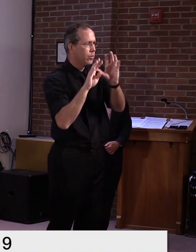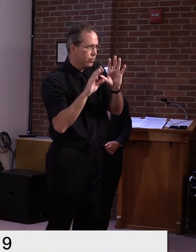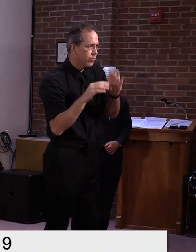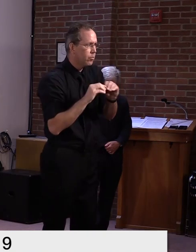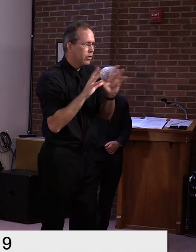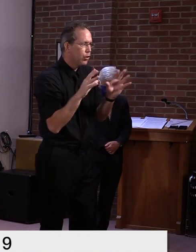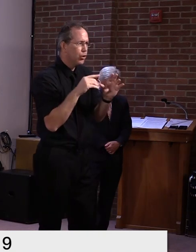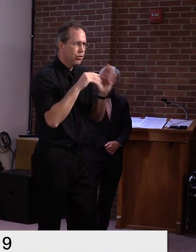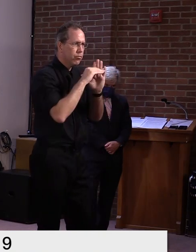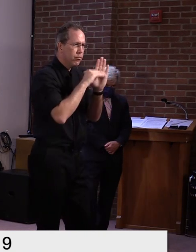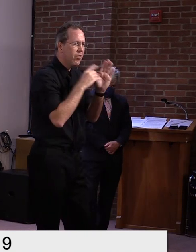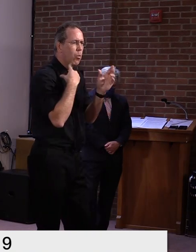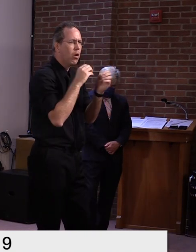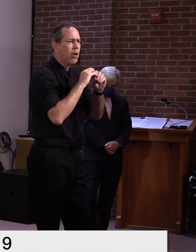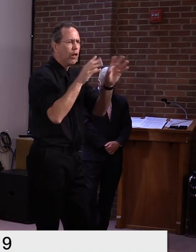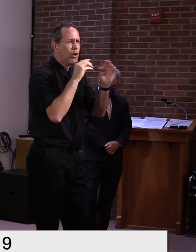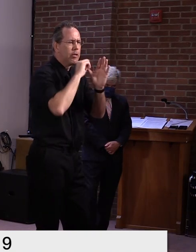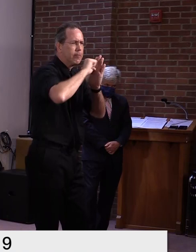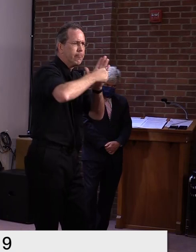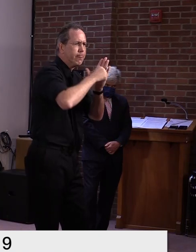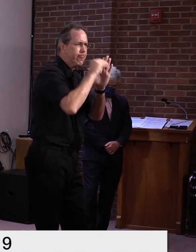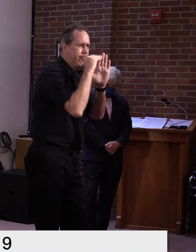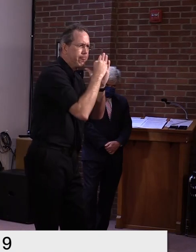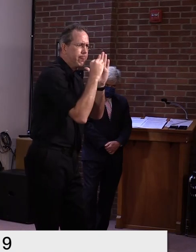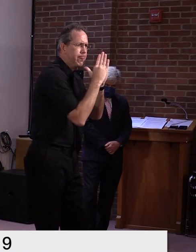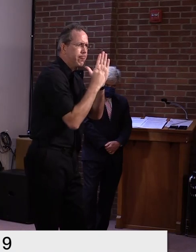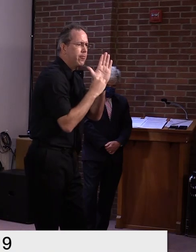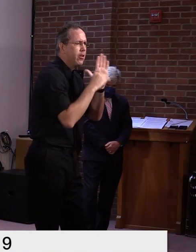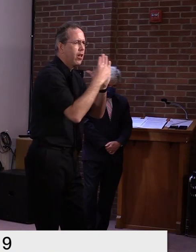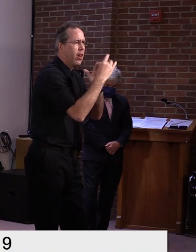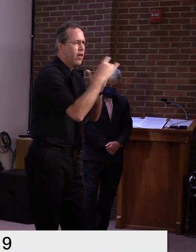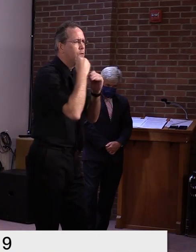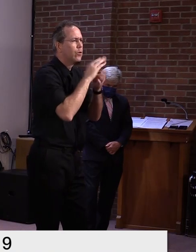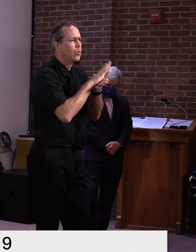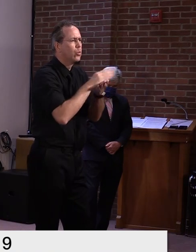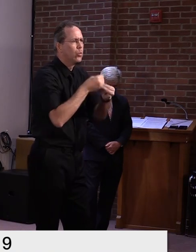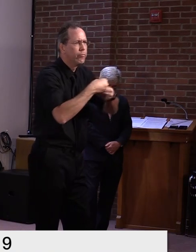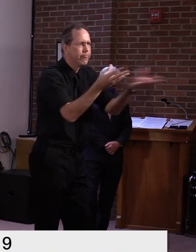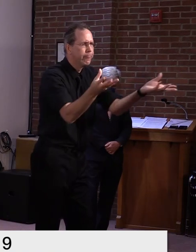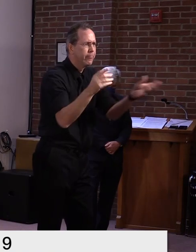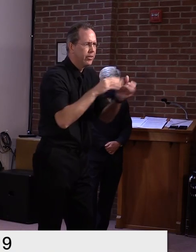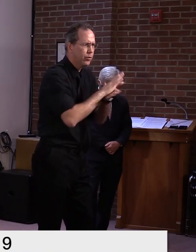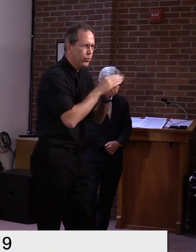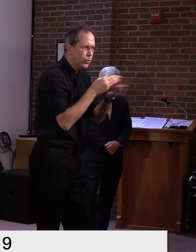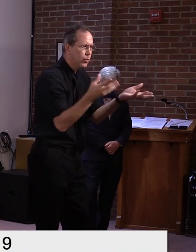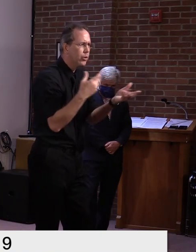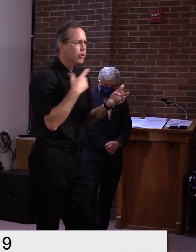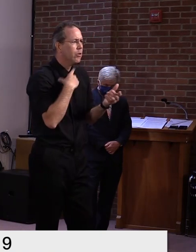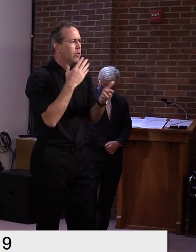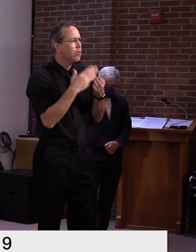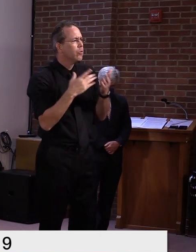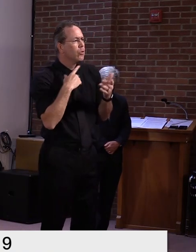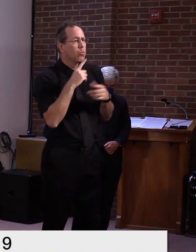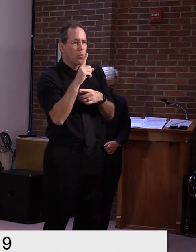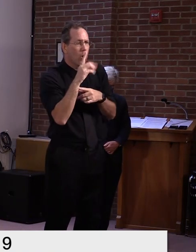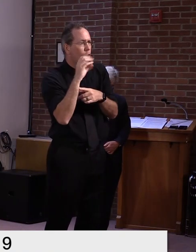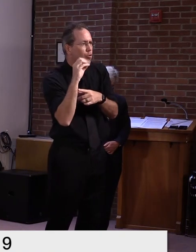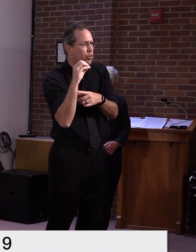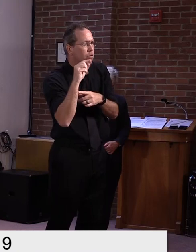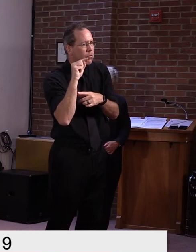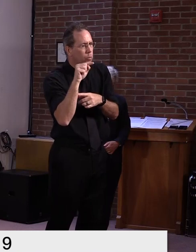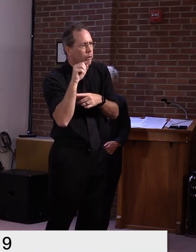I'll definitely be interested in reaching out to the district to see to what extent the rationale for implementing more stringent than what we're proposing or